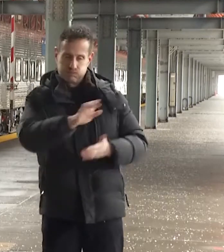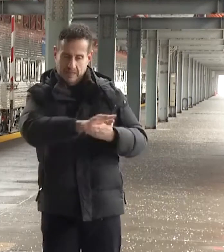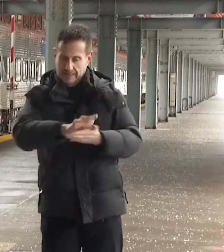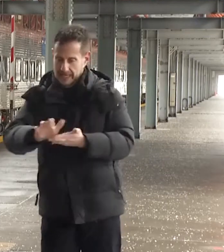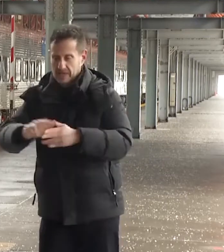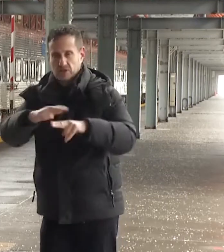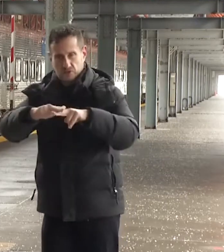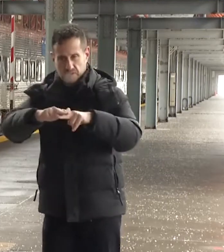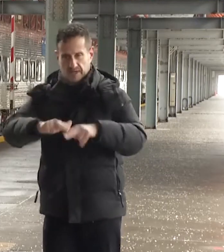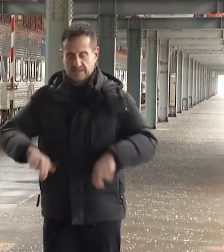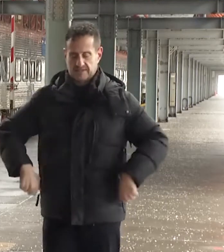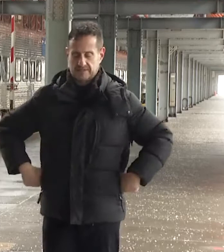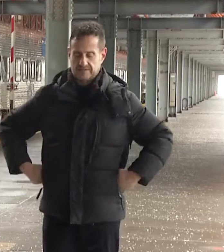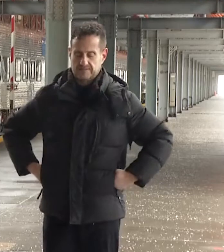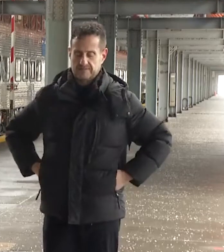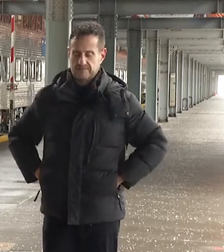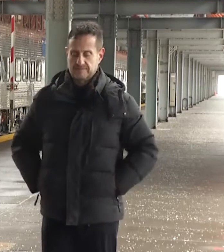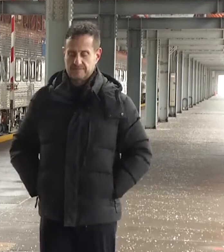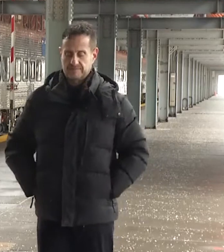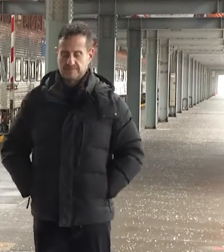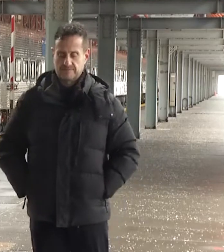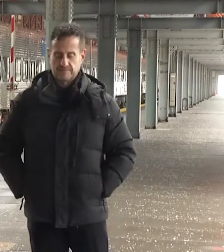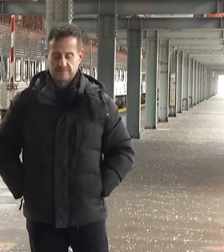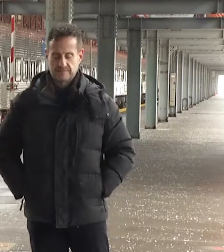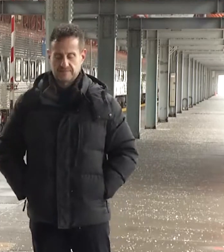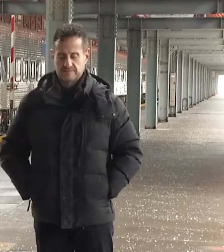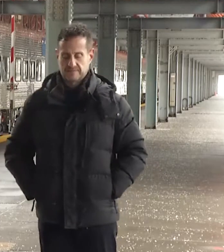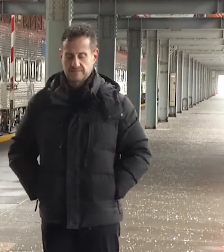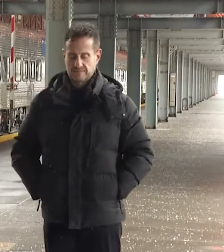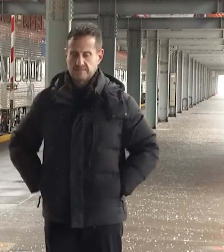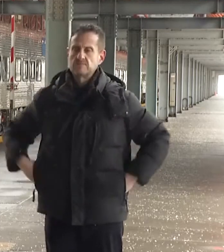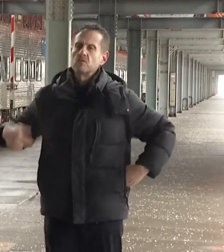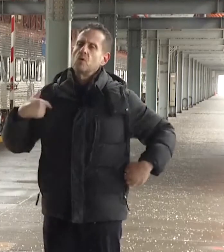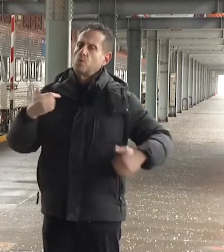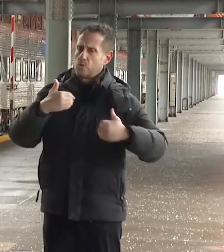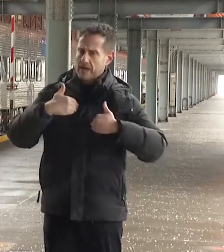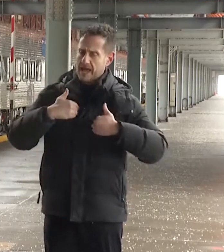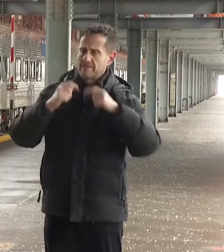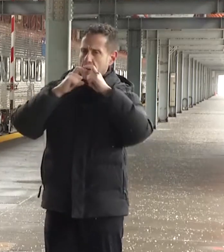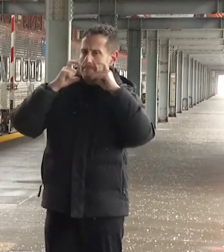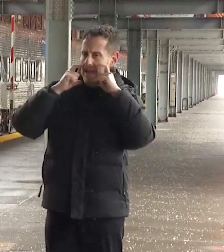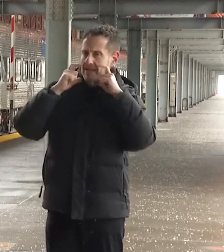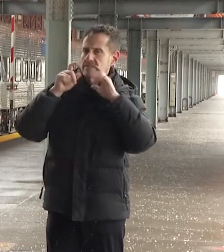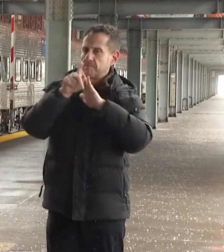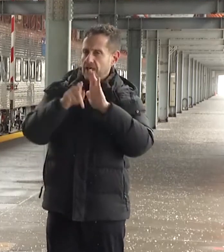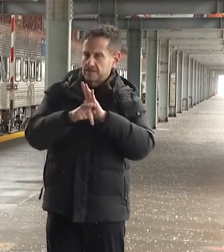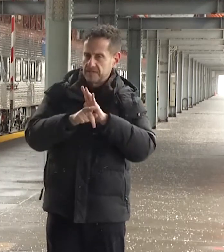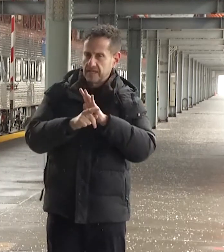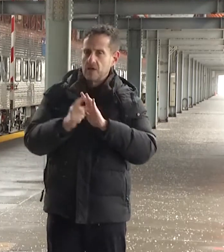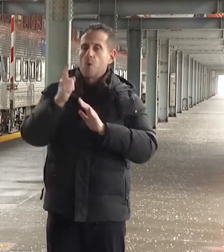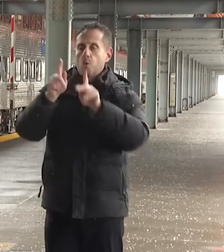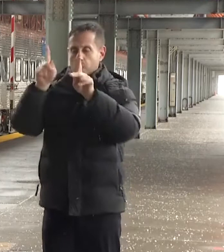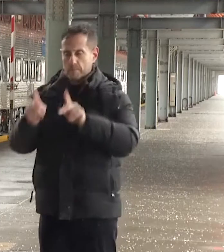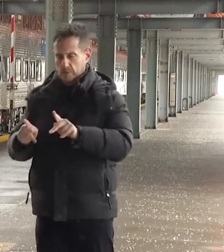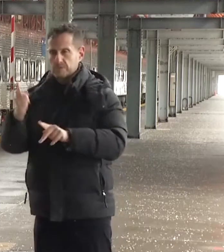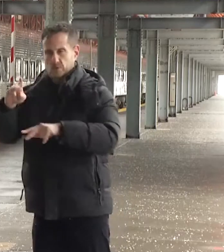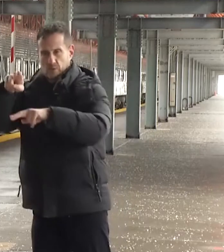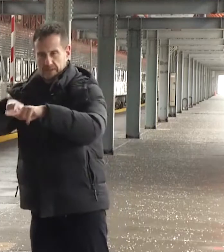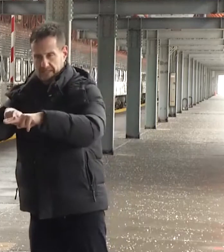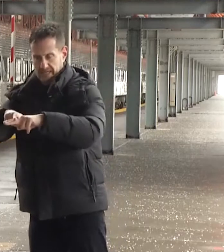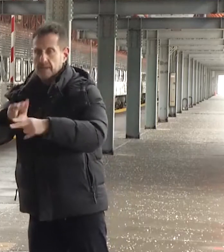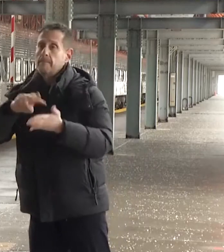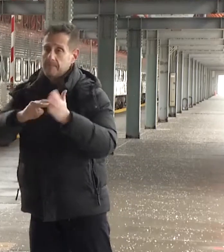trains. It is because we have a mask policy and only one person per seat that we have good attendance on our